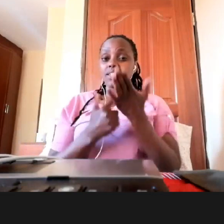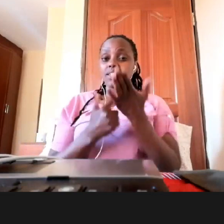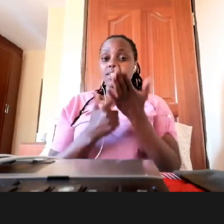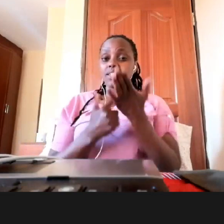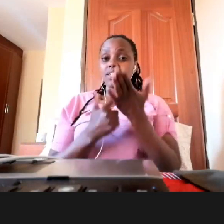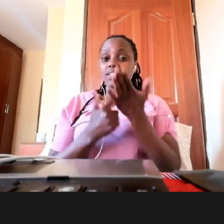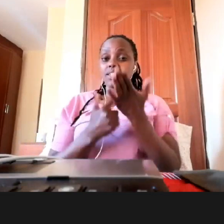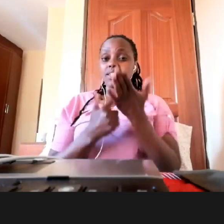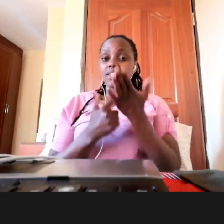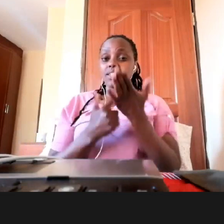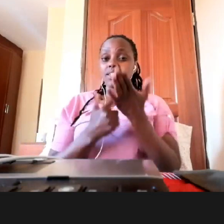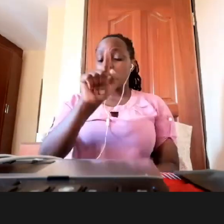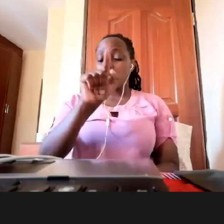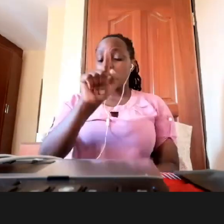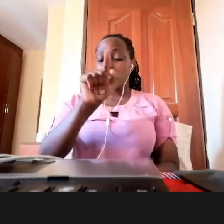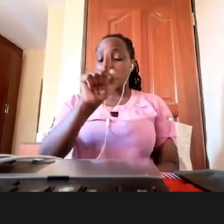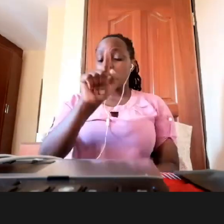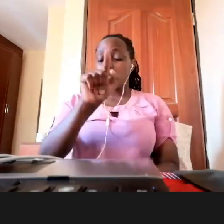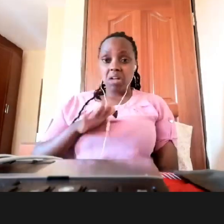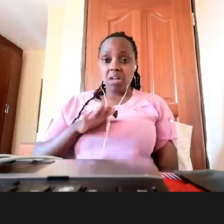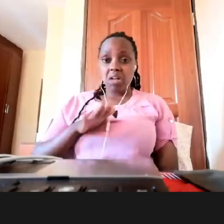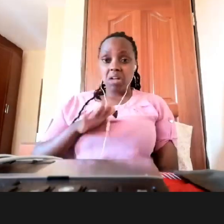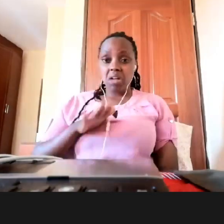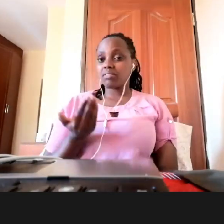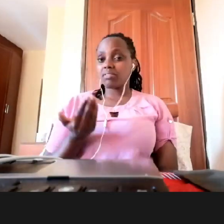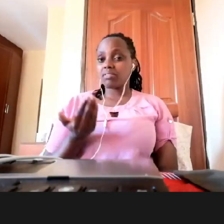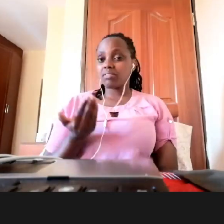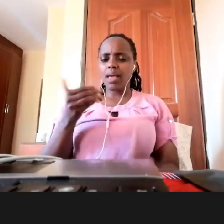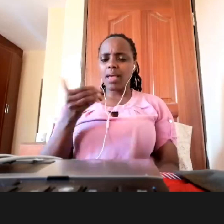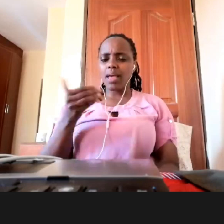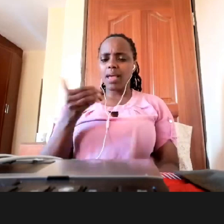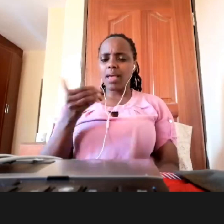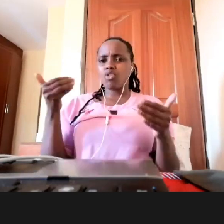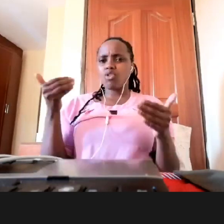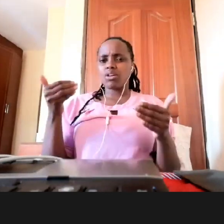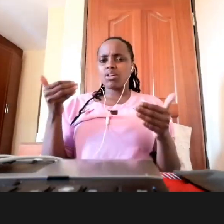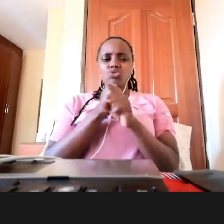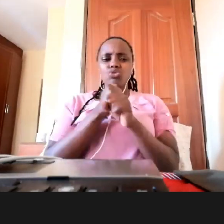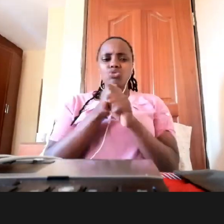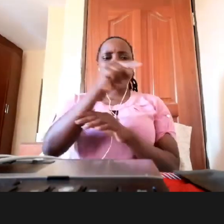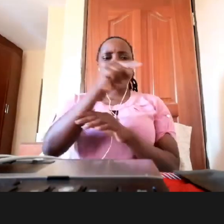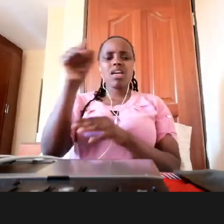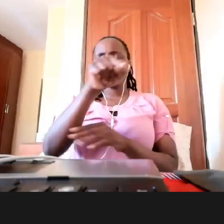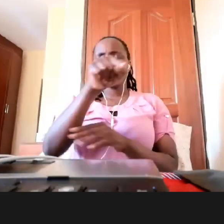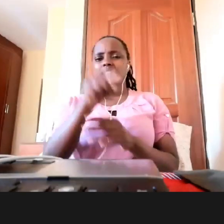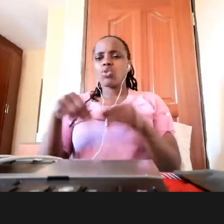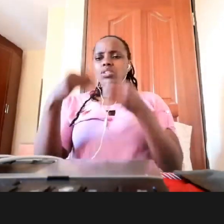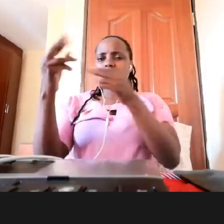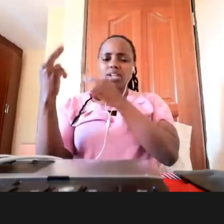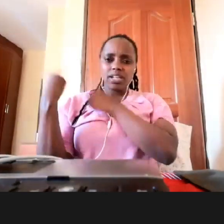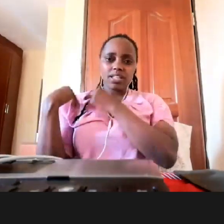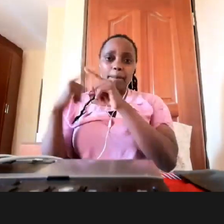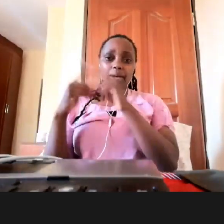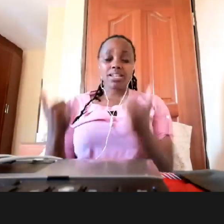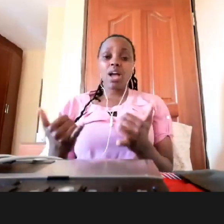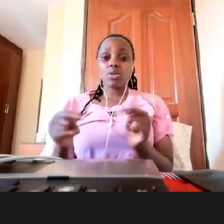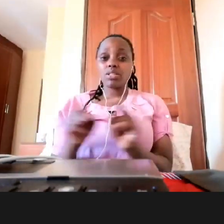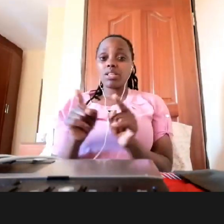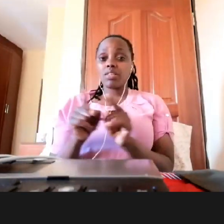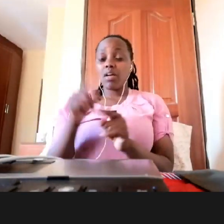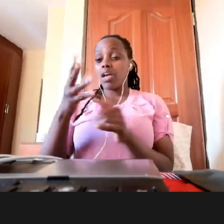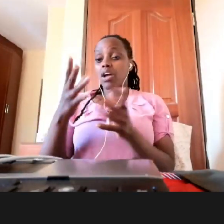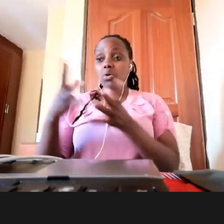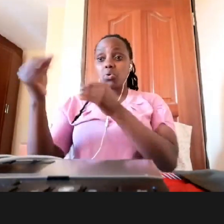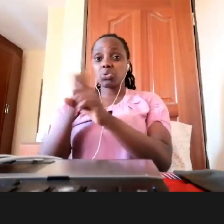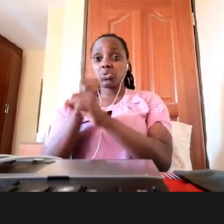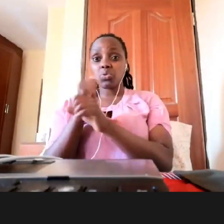mothers. That, mom previously was do that. She was a chore giver. But now she's got nowhere to go. I've got nowhere to